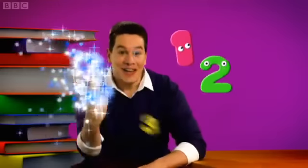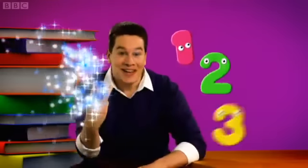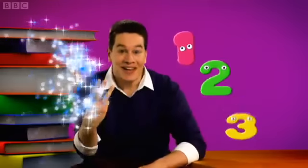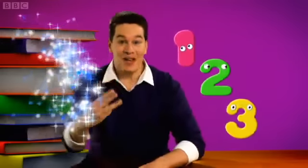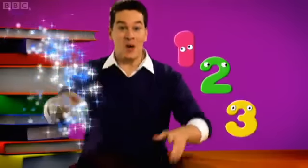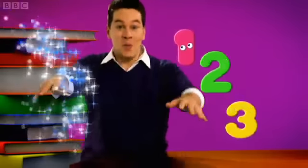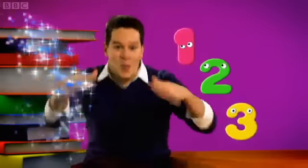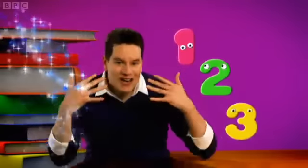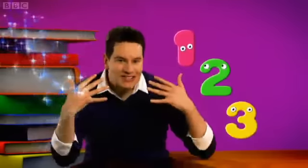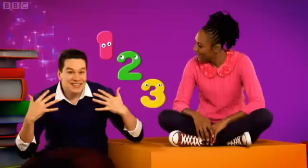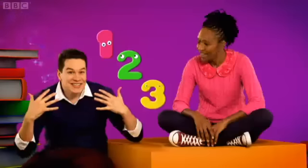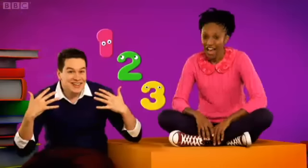1, 2, 3. Watch me.